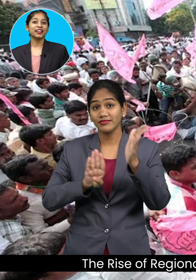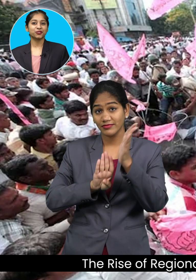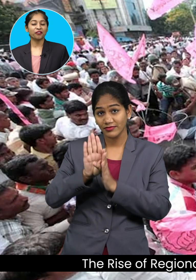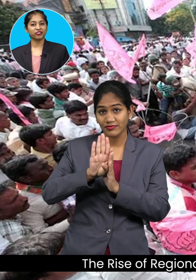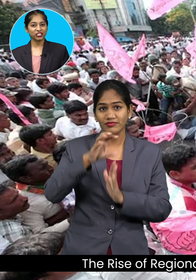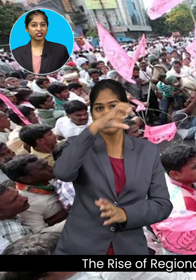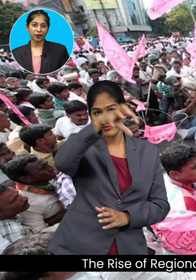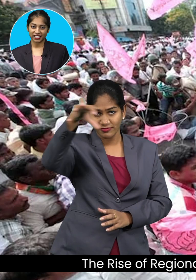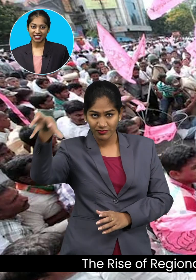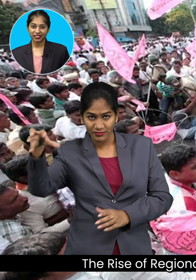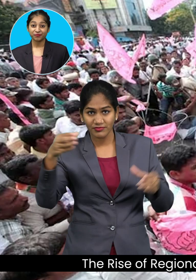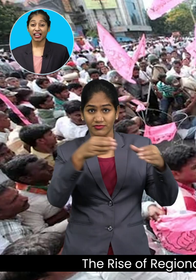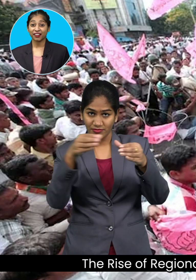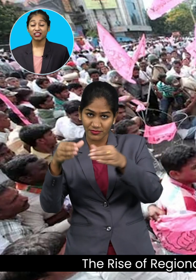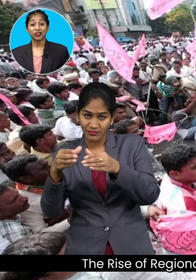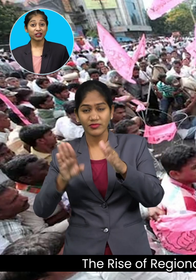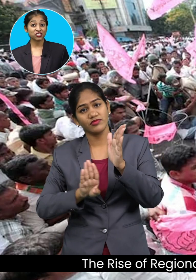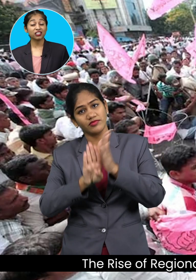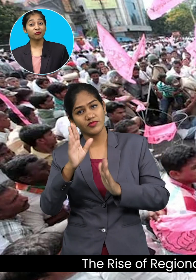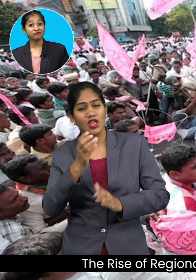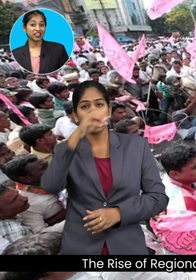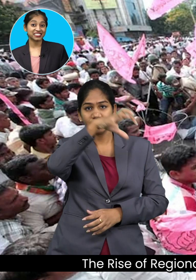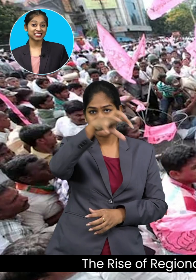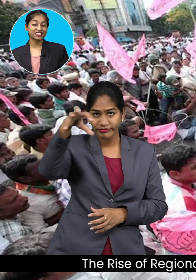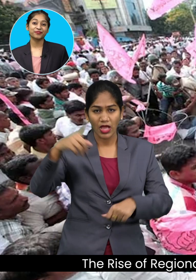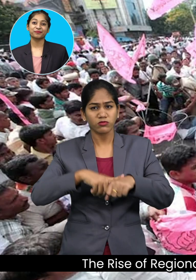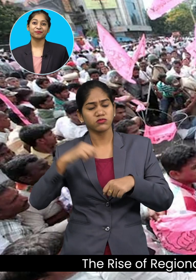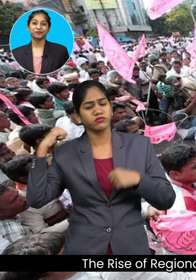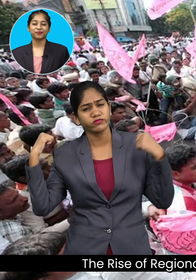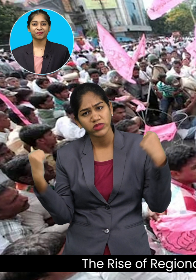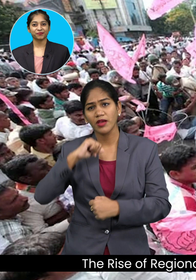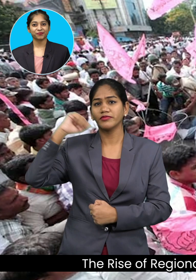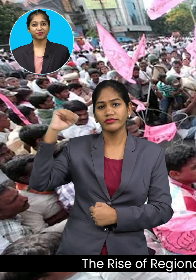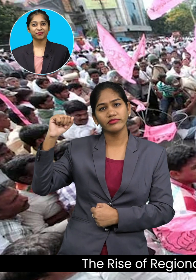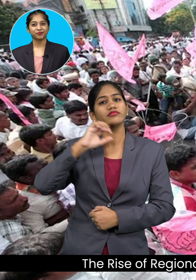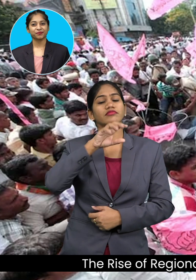the rise of regional parties and regional movements,